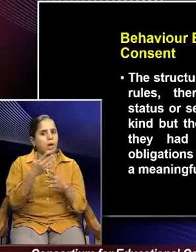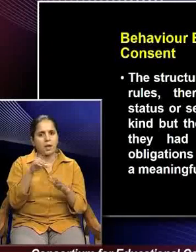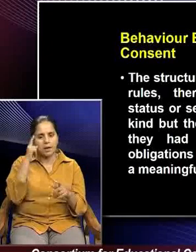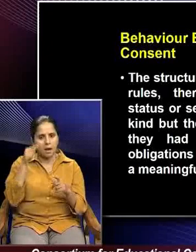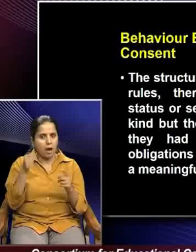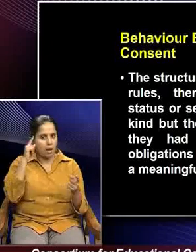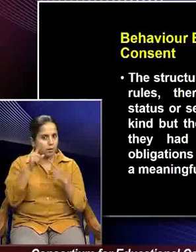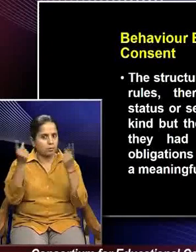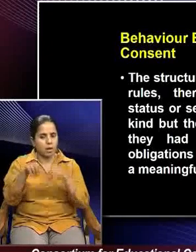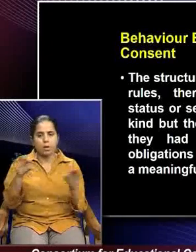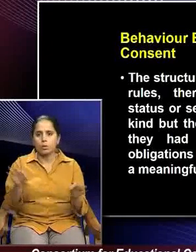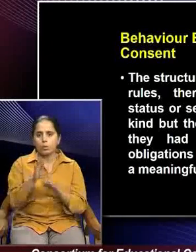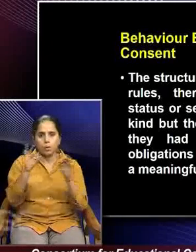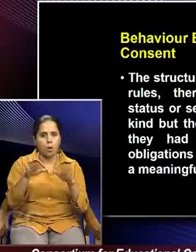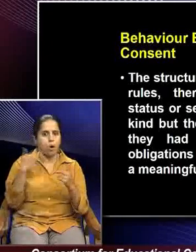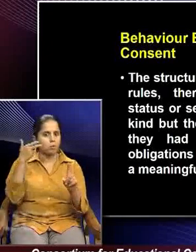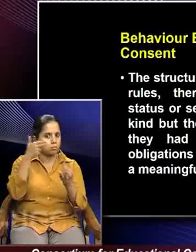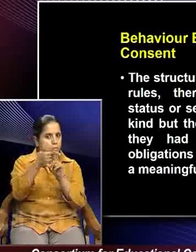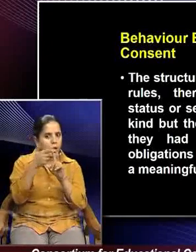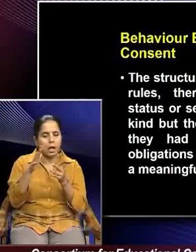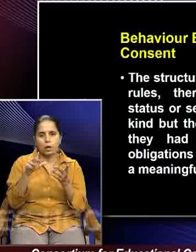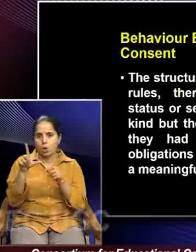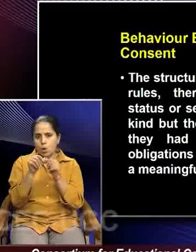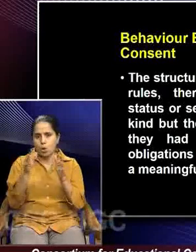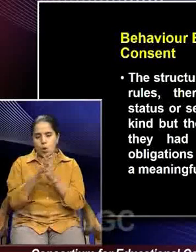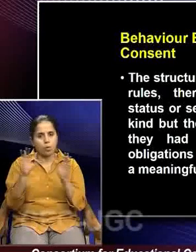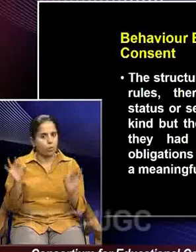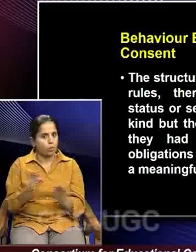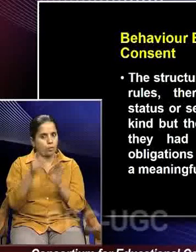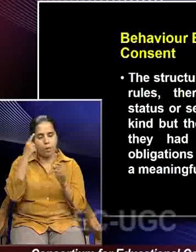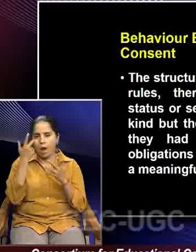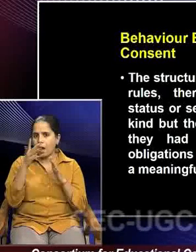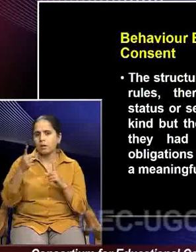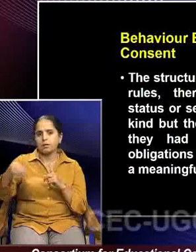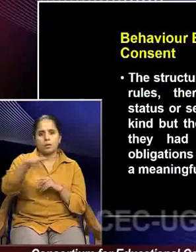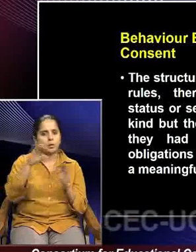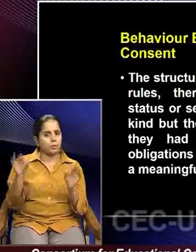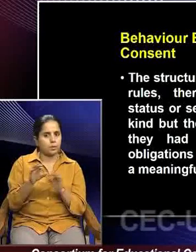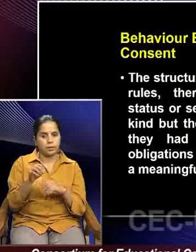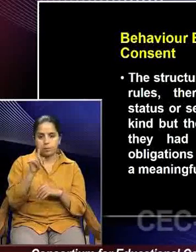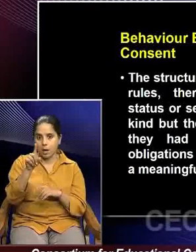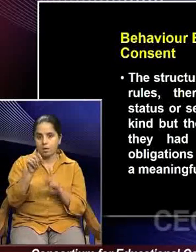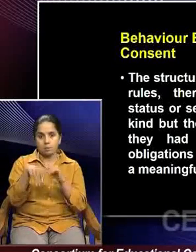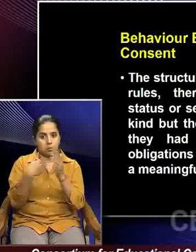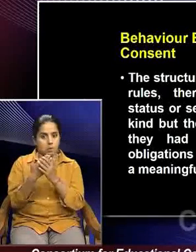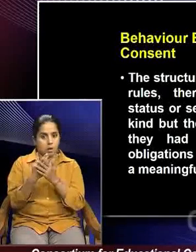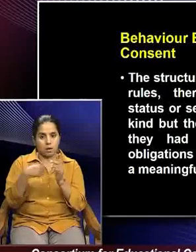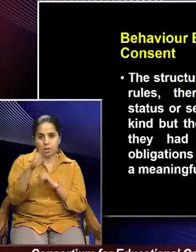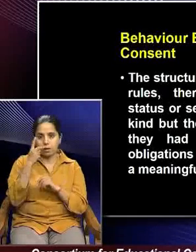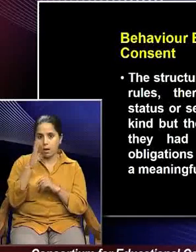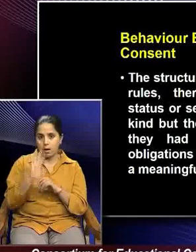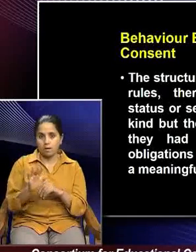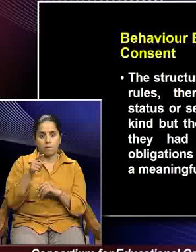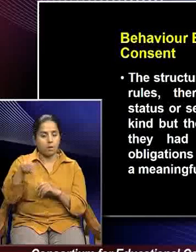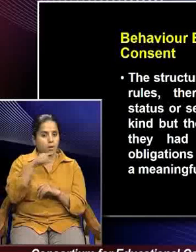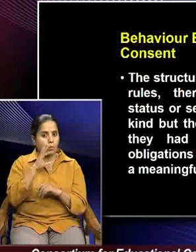agreement, status or set of regulation of any kind, but participants act as if